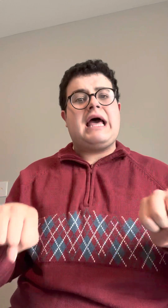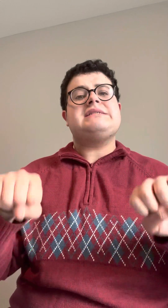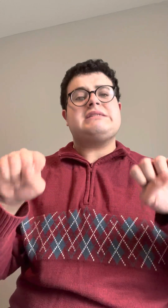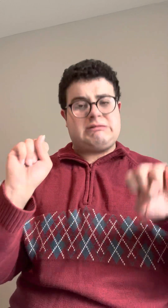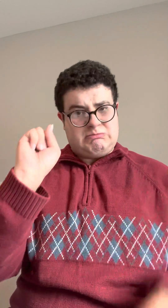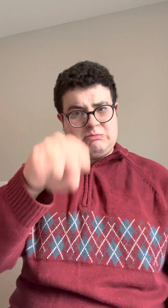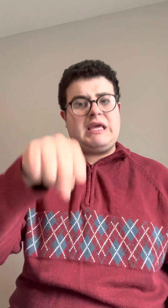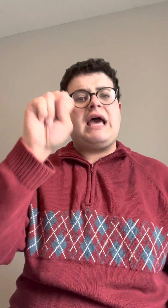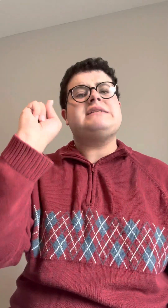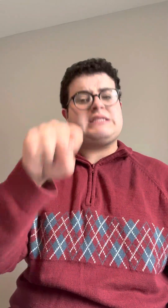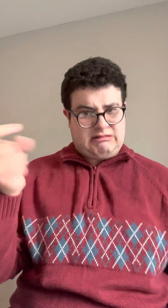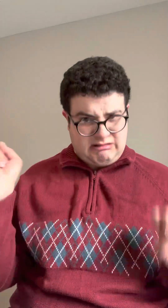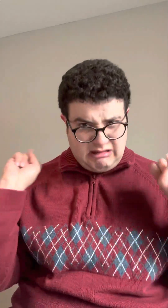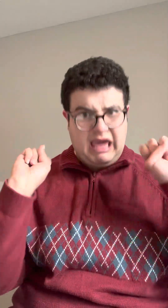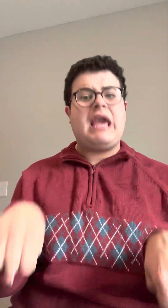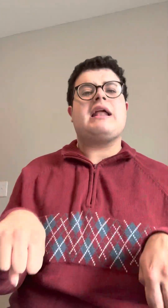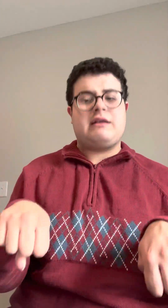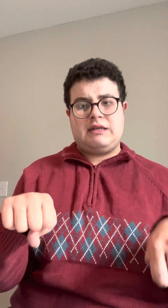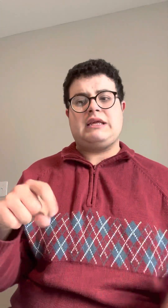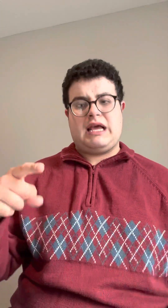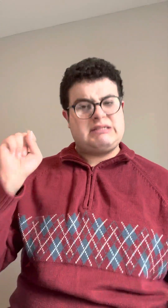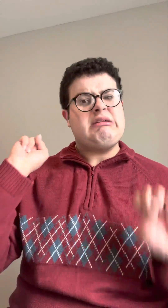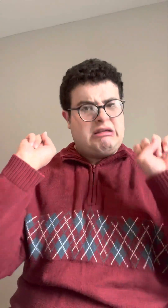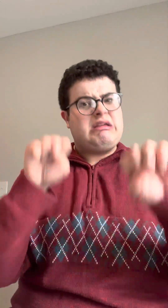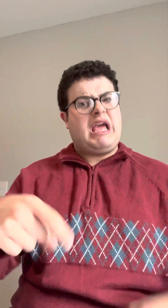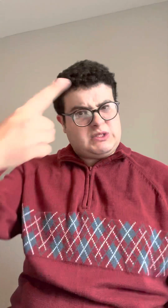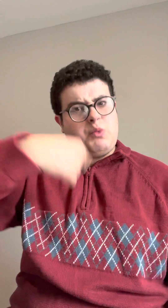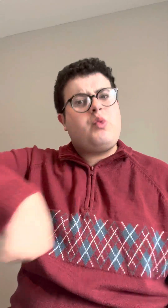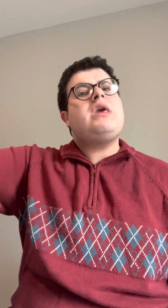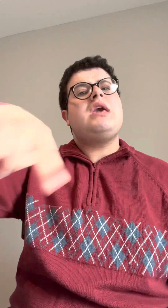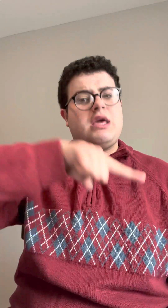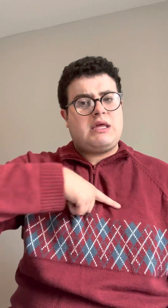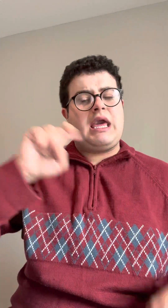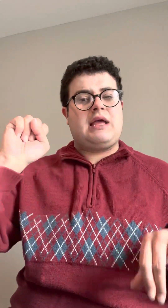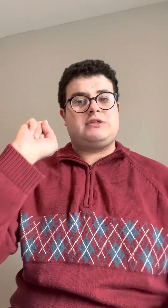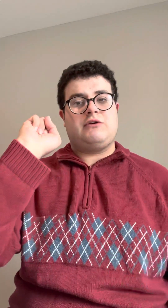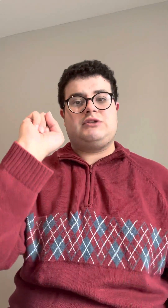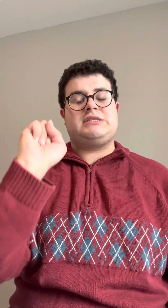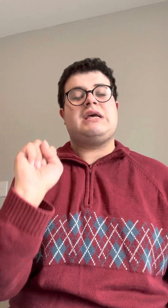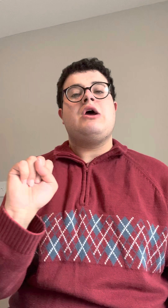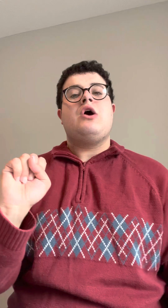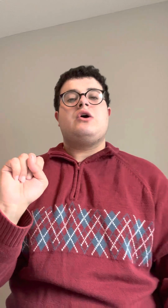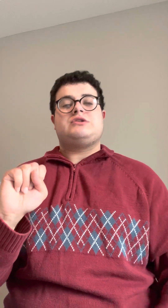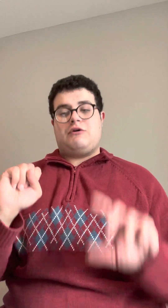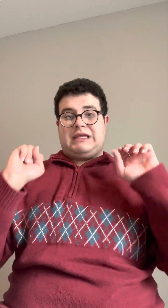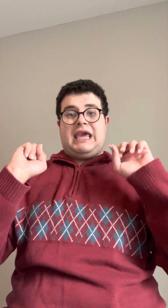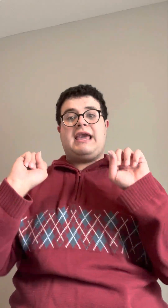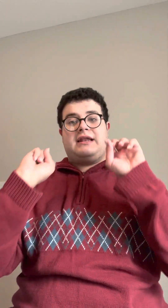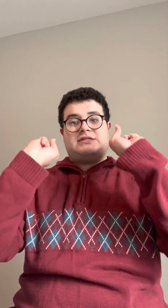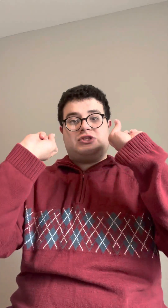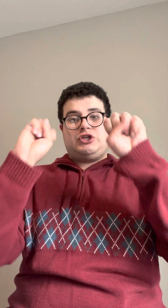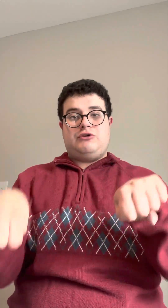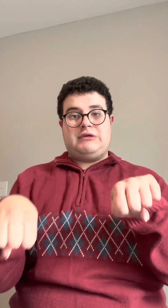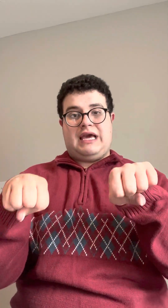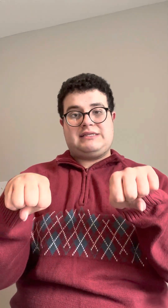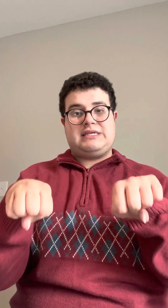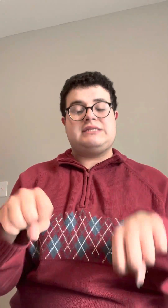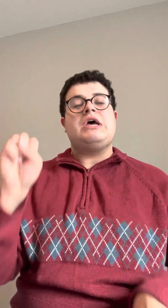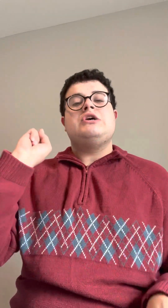Yes, yes, can. Yes, yes, we can. So can is two yeses.